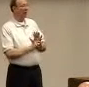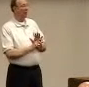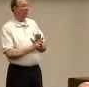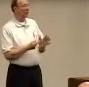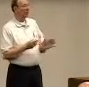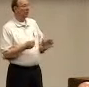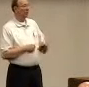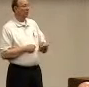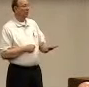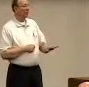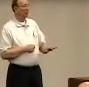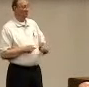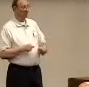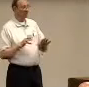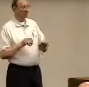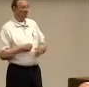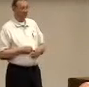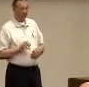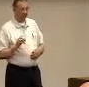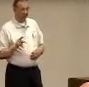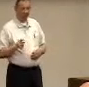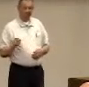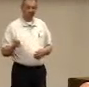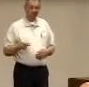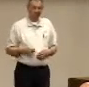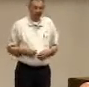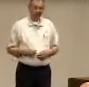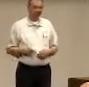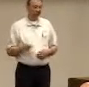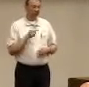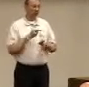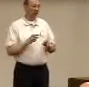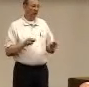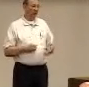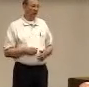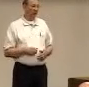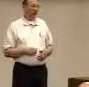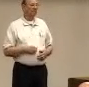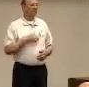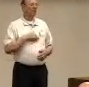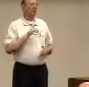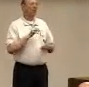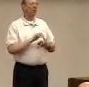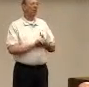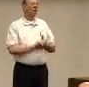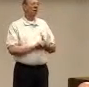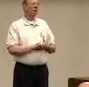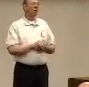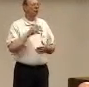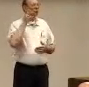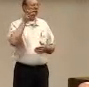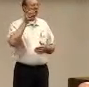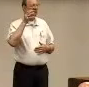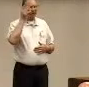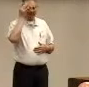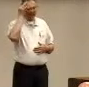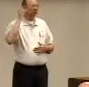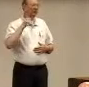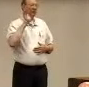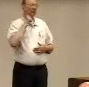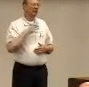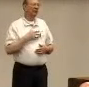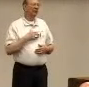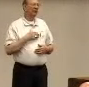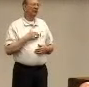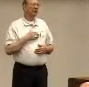identity. So what do? Do you give up and you say, okay, well, she's not ready? My wife is creative.